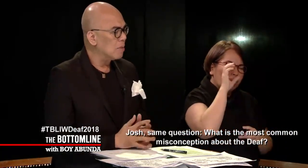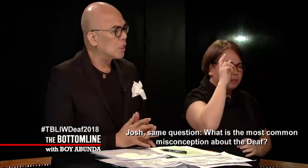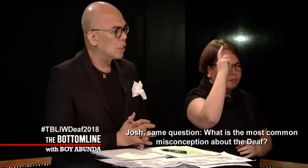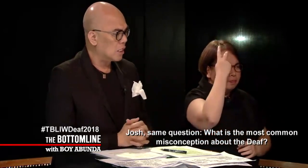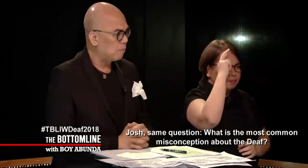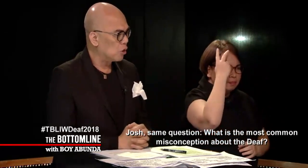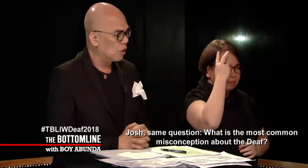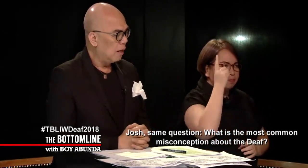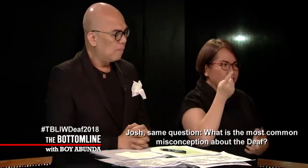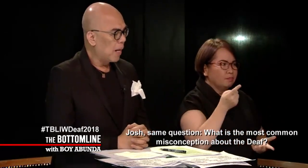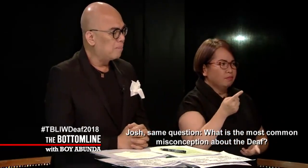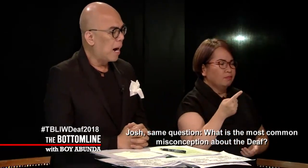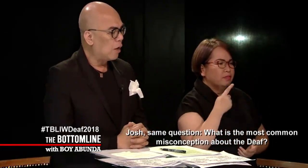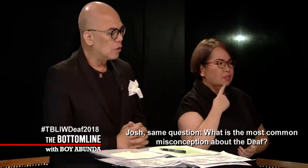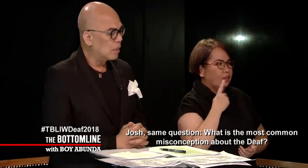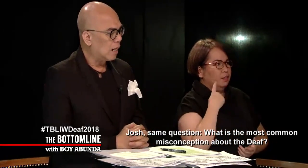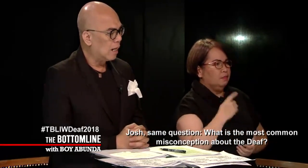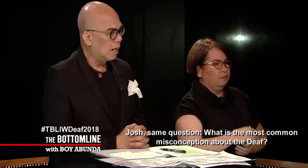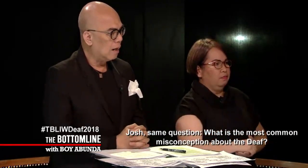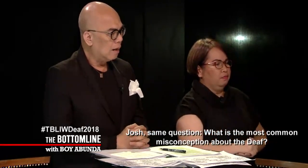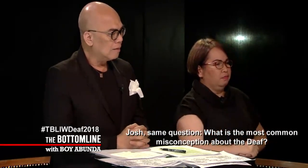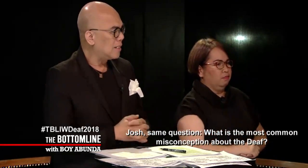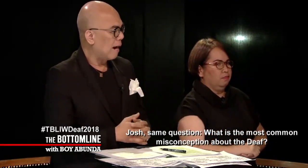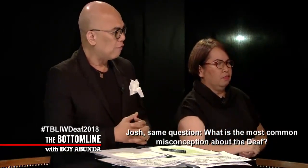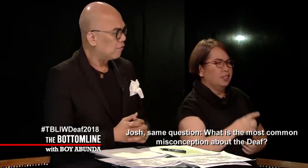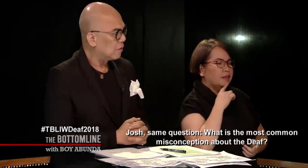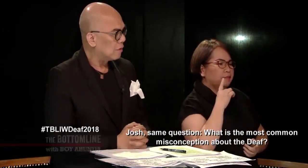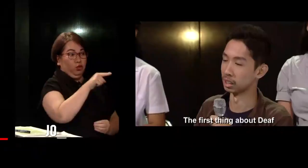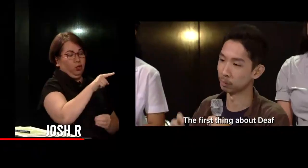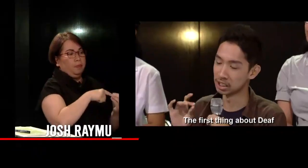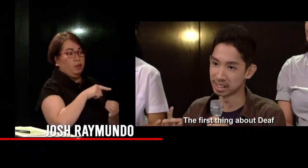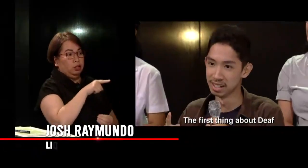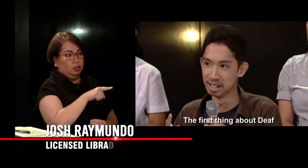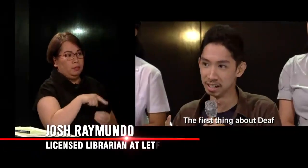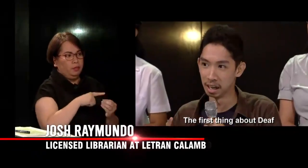common misconception about the